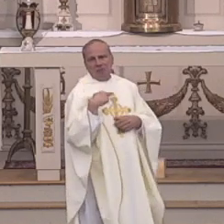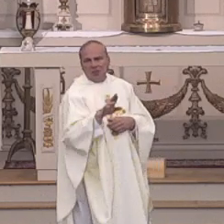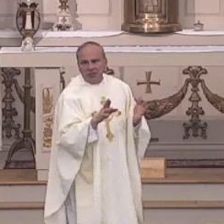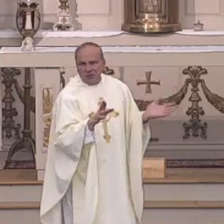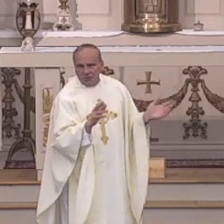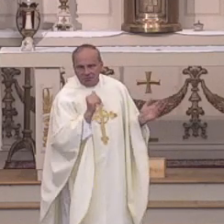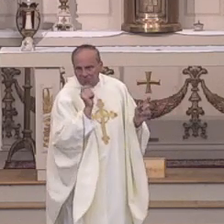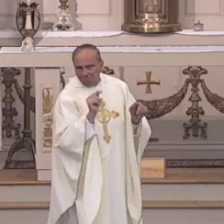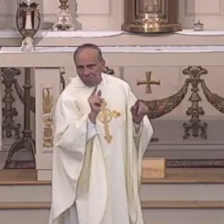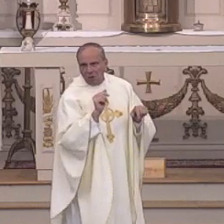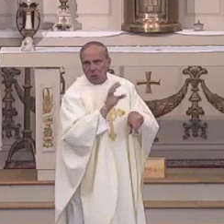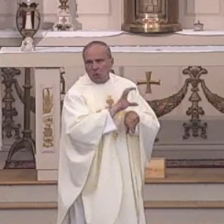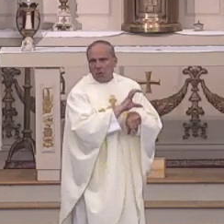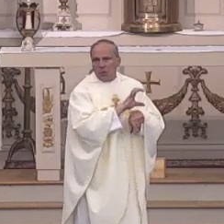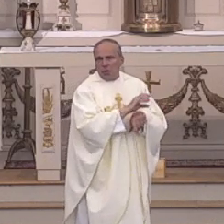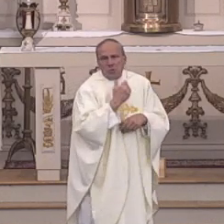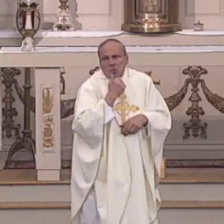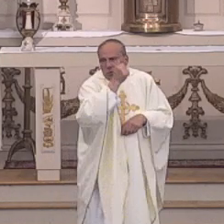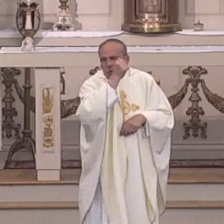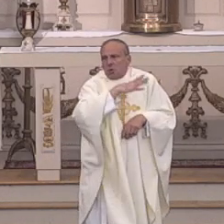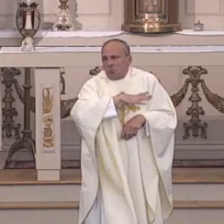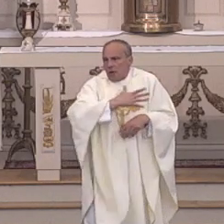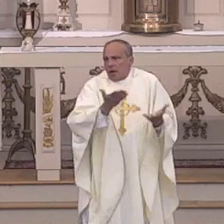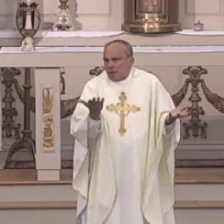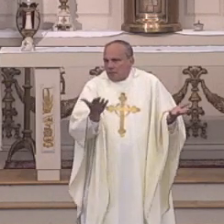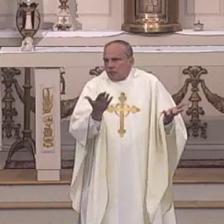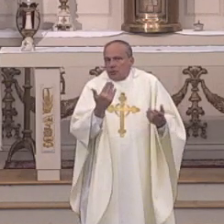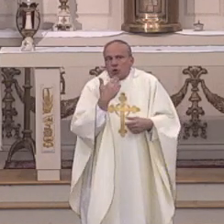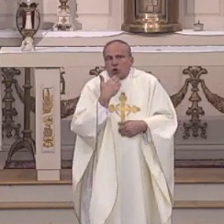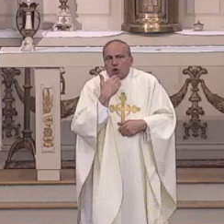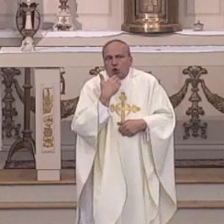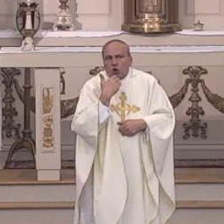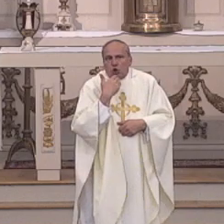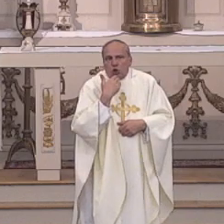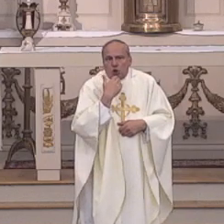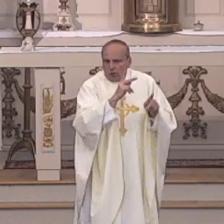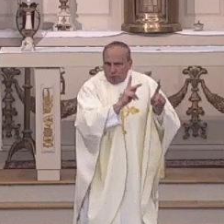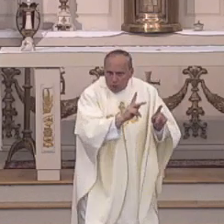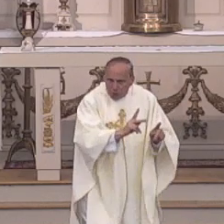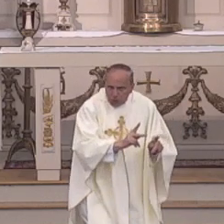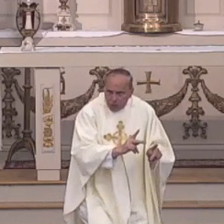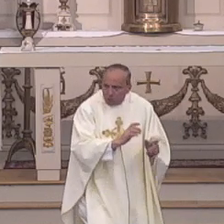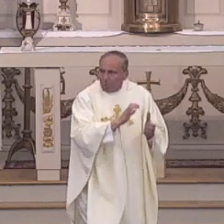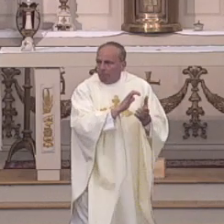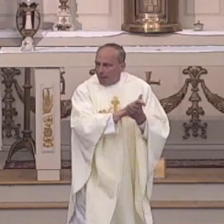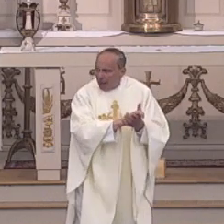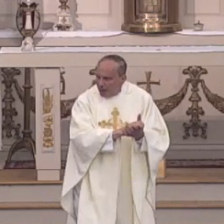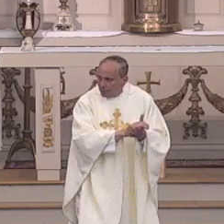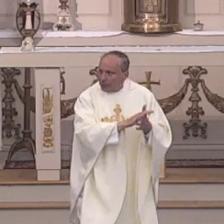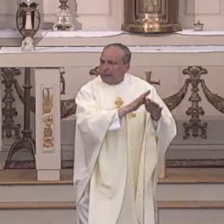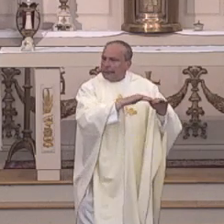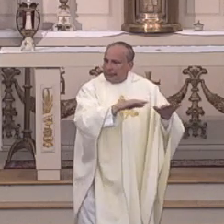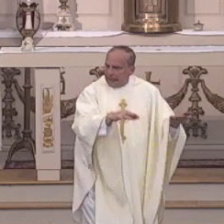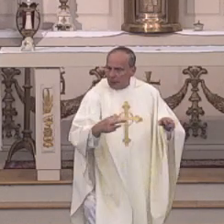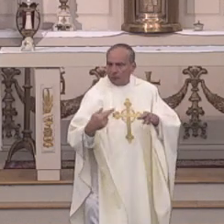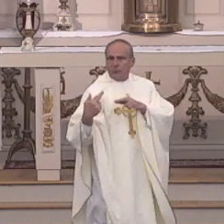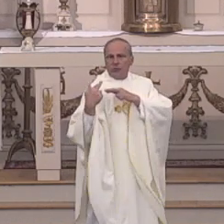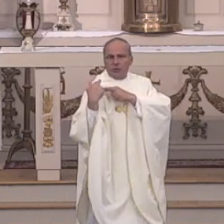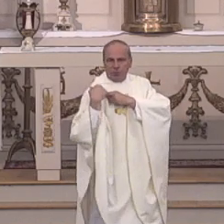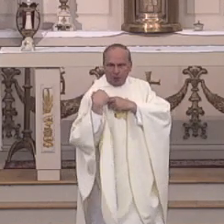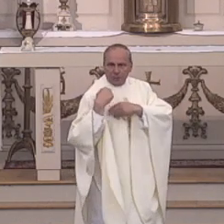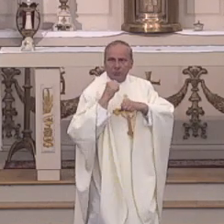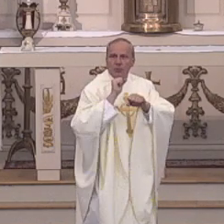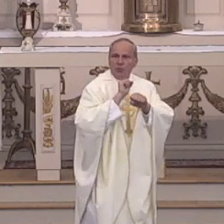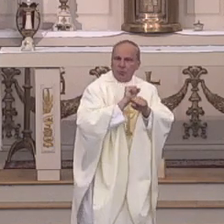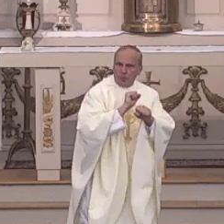grew up in a family without religious practice and did not go to church, but was a good person and married and